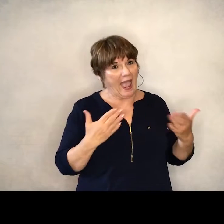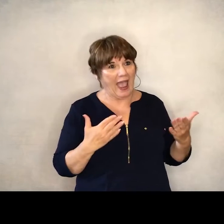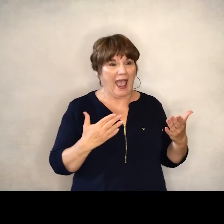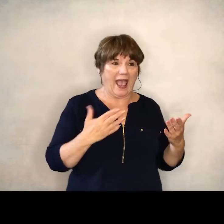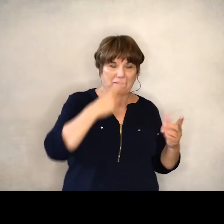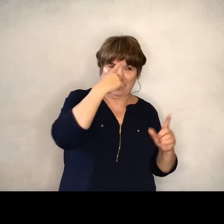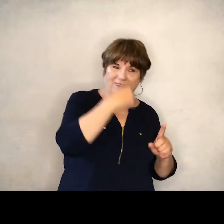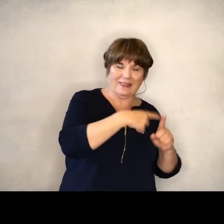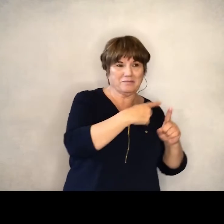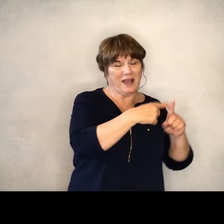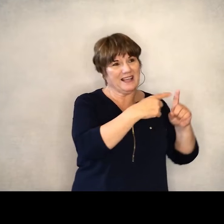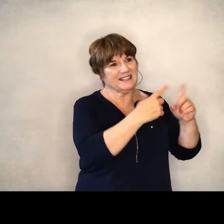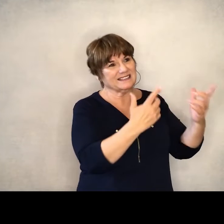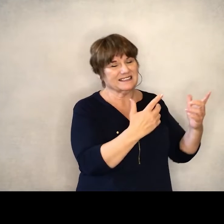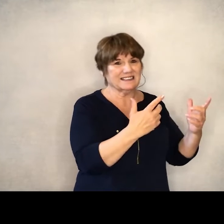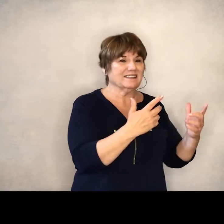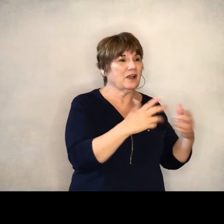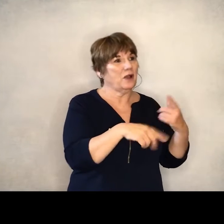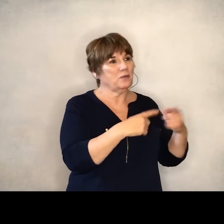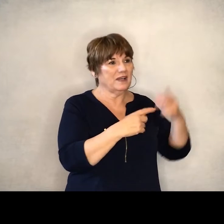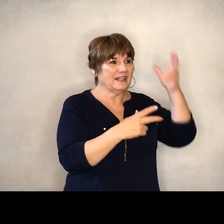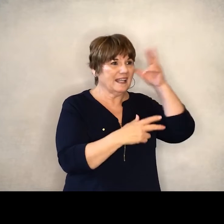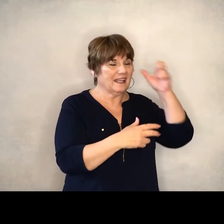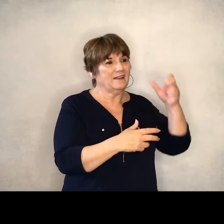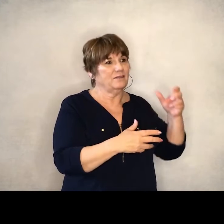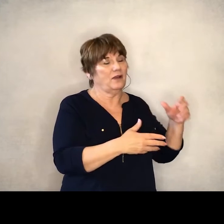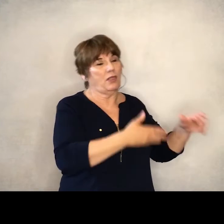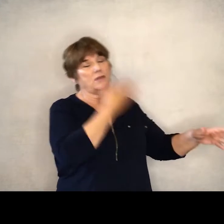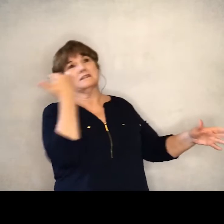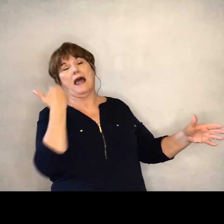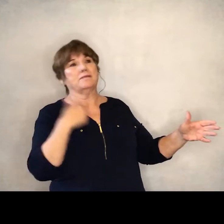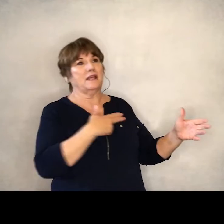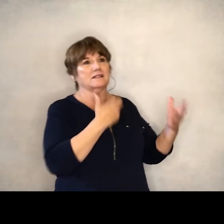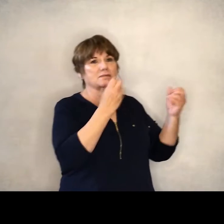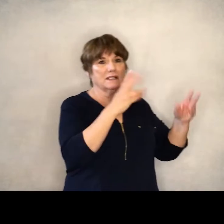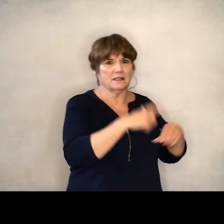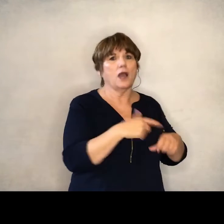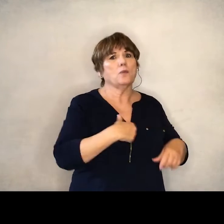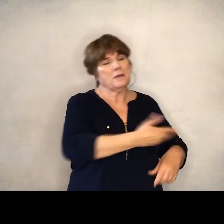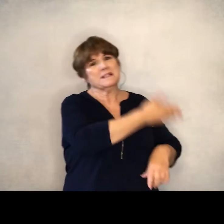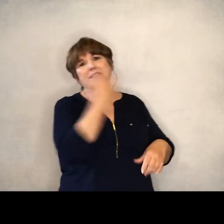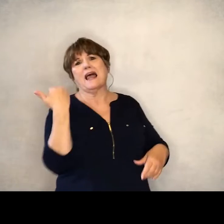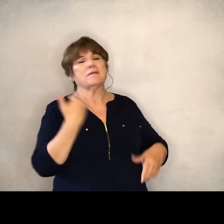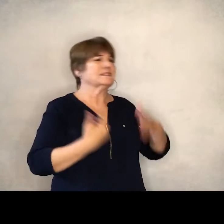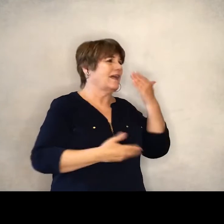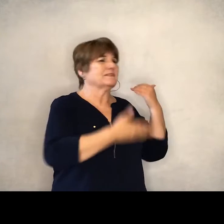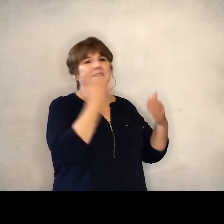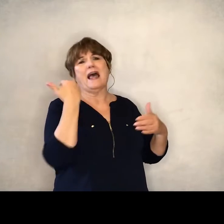us in the face. And we have been slapped very hard over and over again.